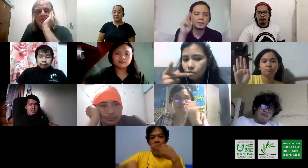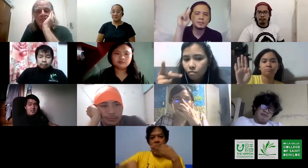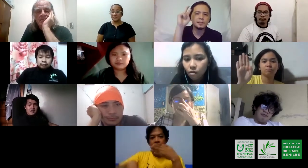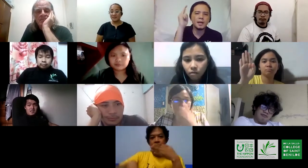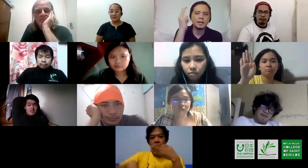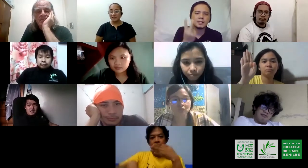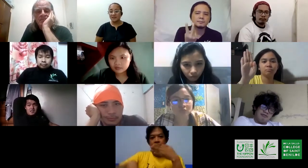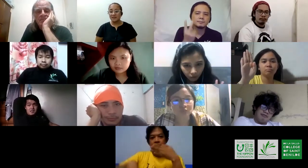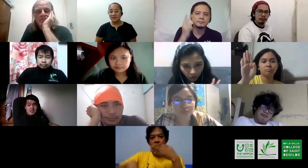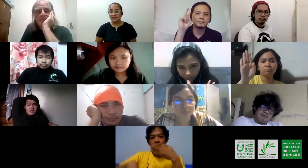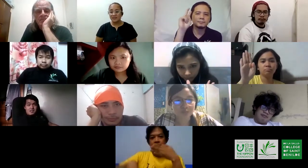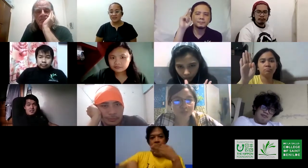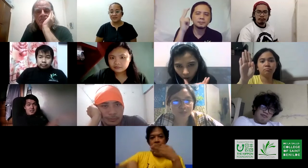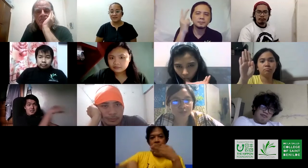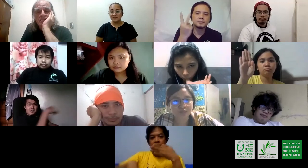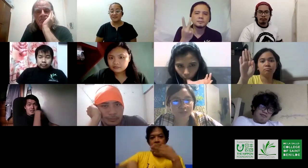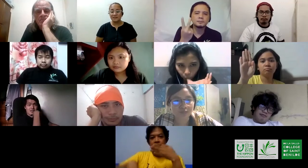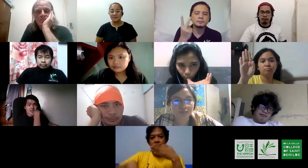This is Kyla.